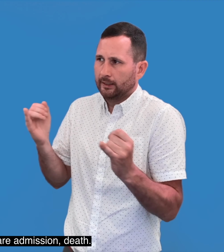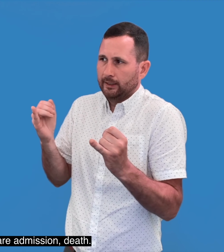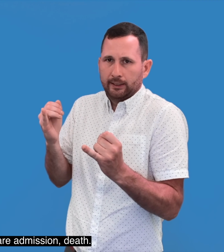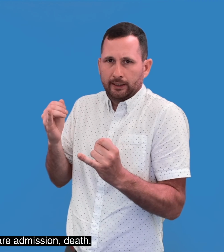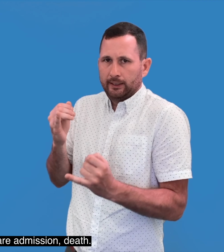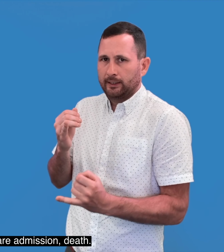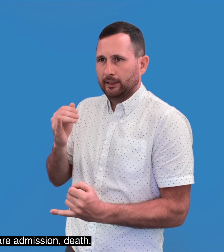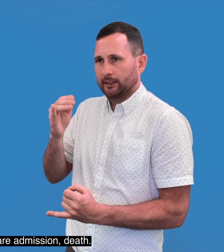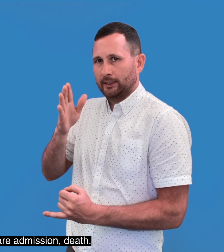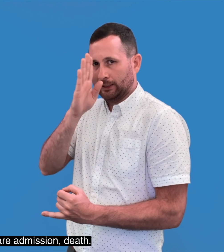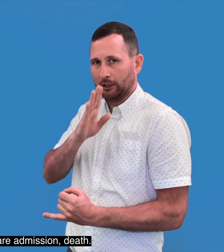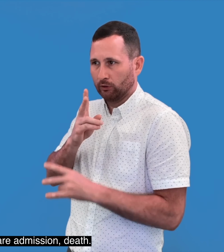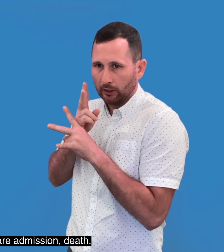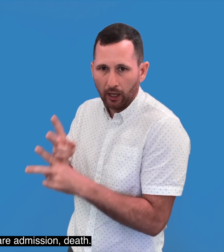admissions, death.